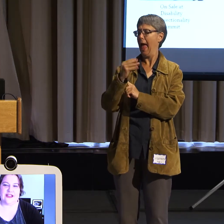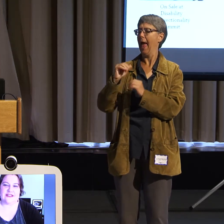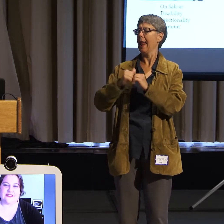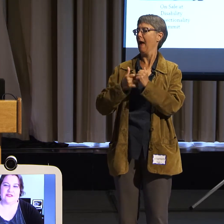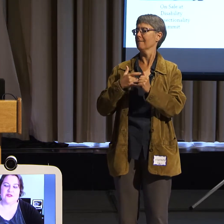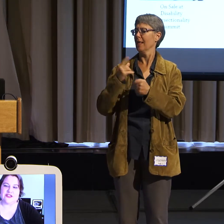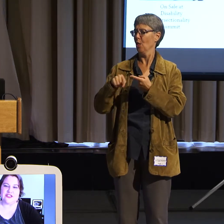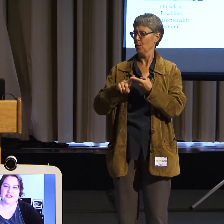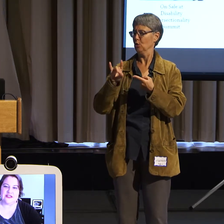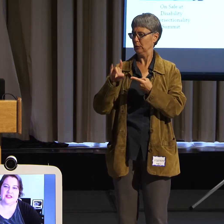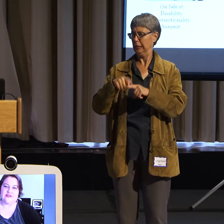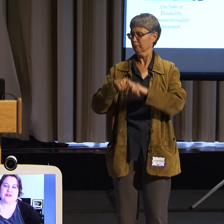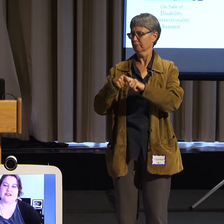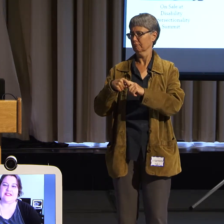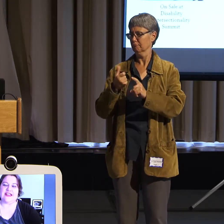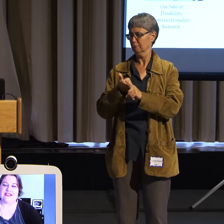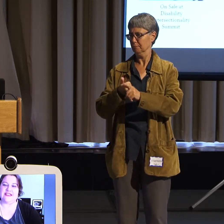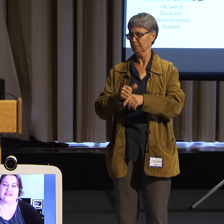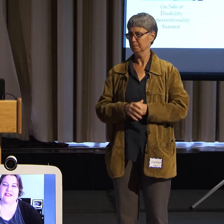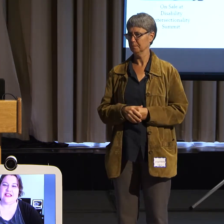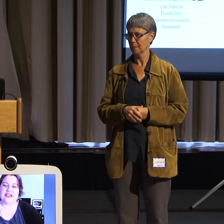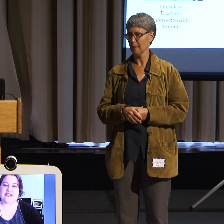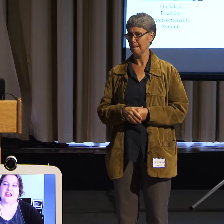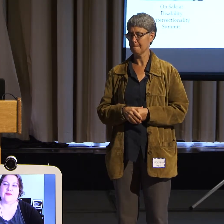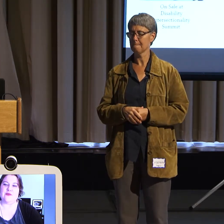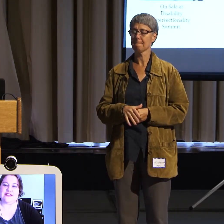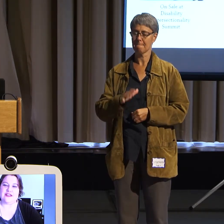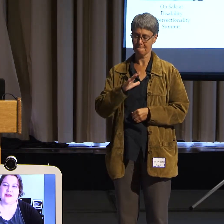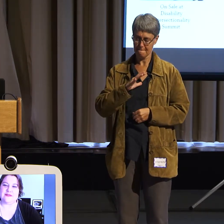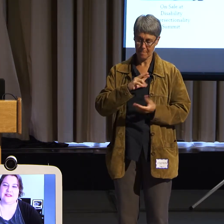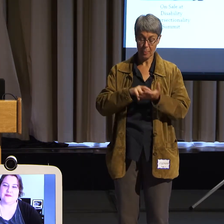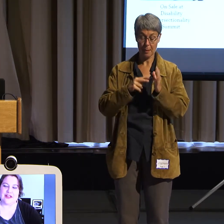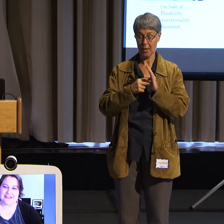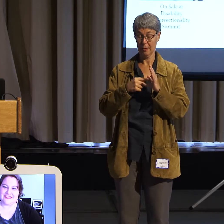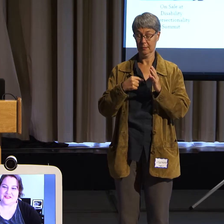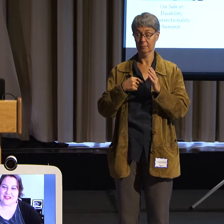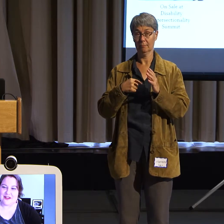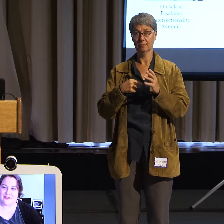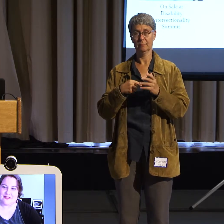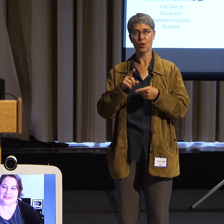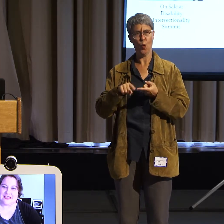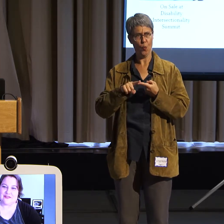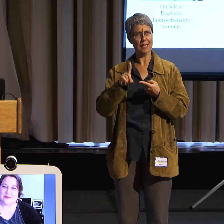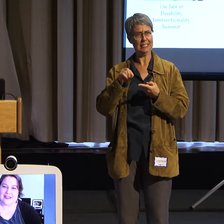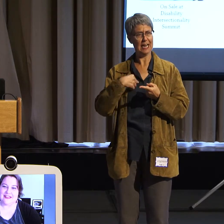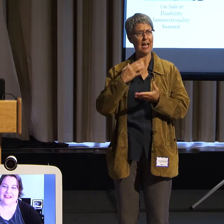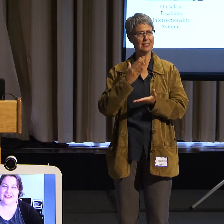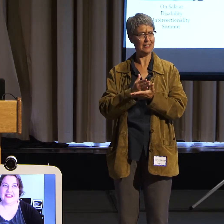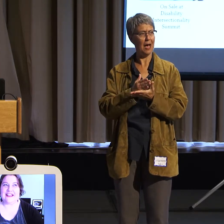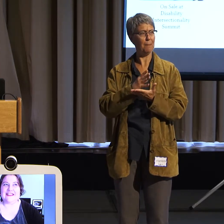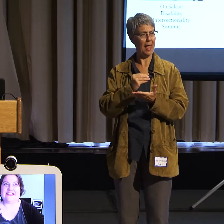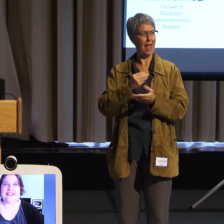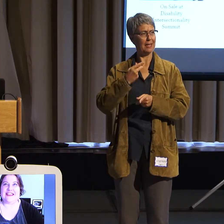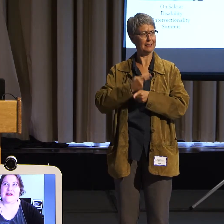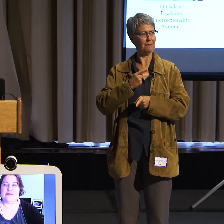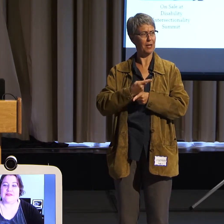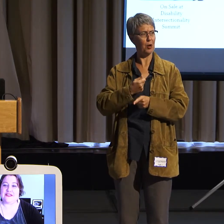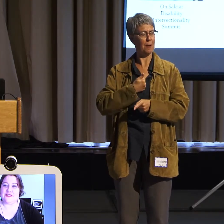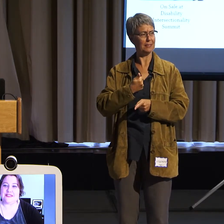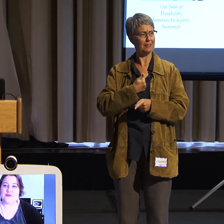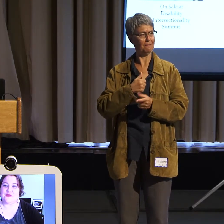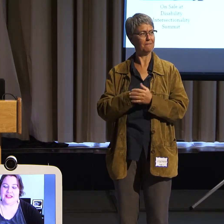Sure, yeah. So the question, if I'm understanding, is a time when I stopped and practiced self-care and what that was like for me. Let's